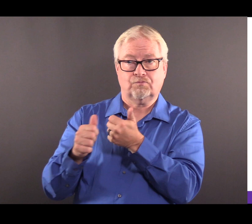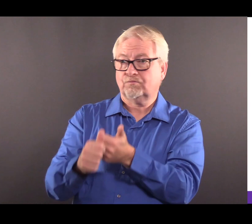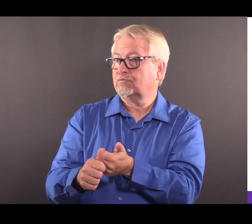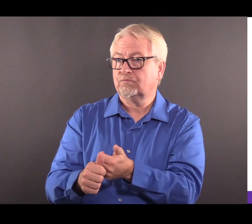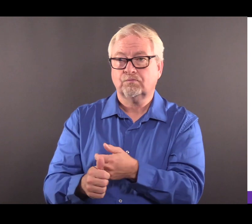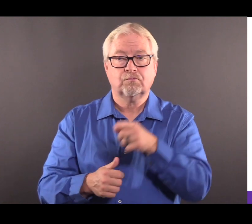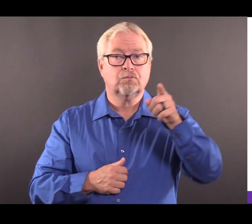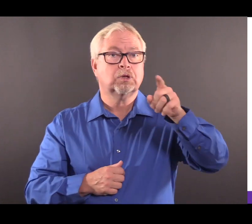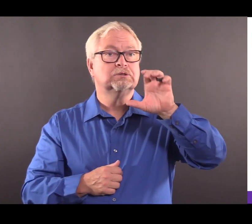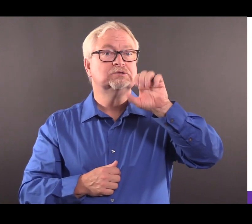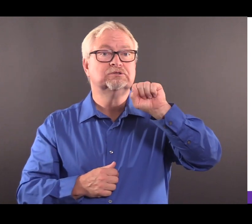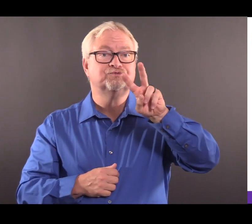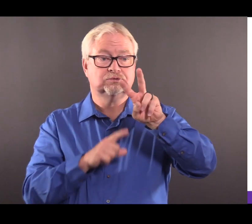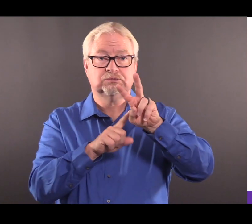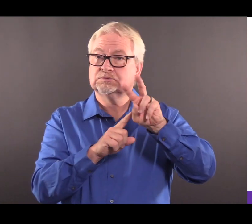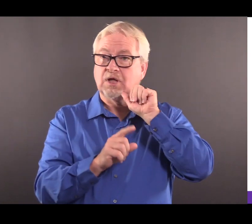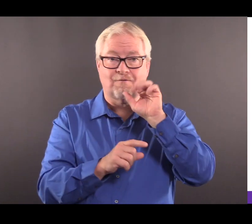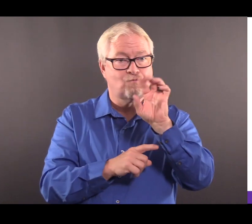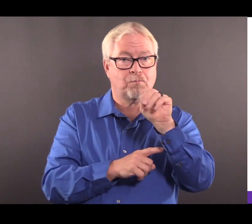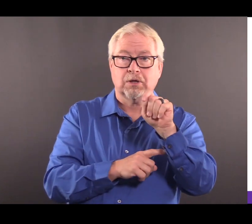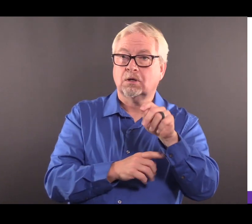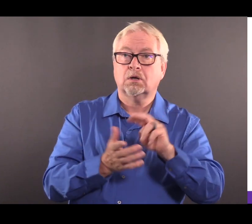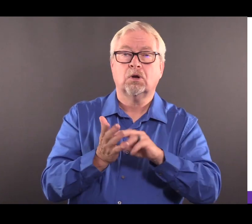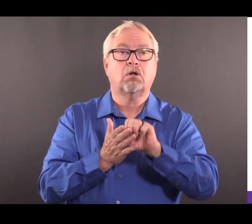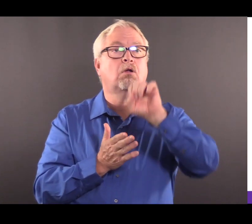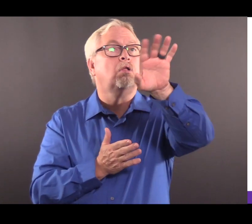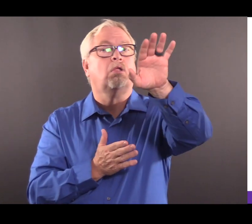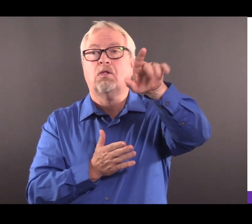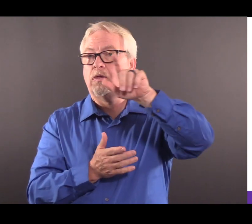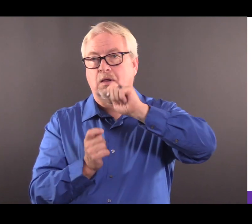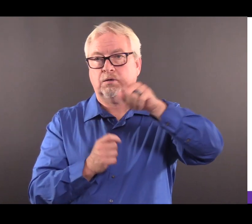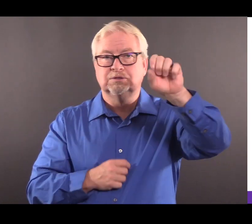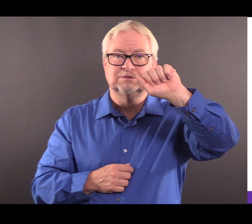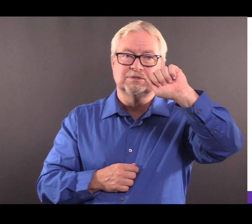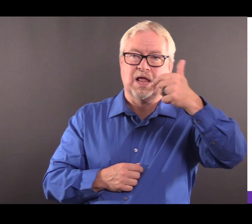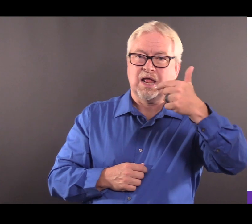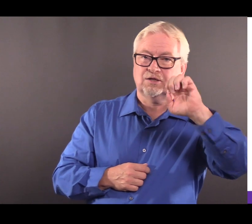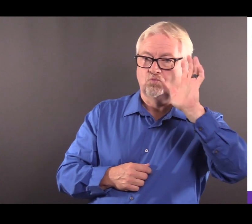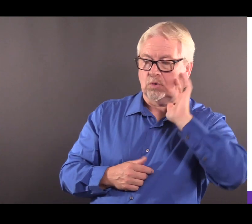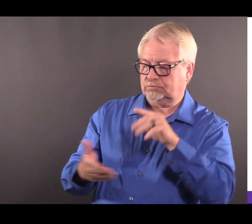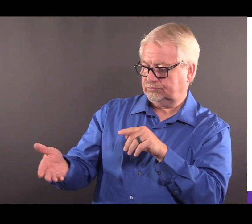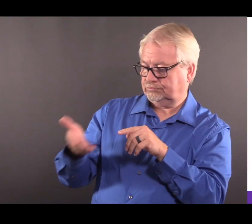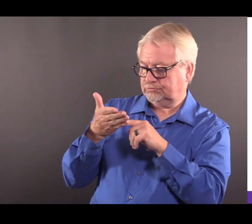in proper CSV format, SAGE will reject the report.